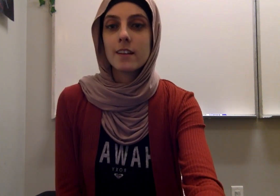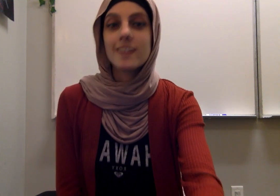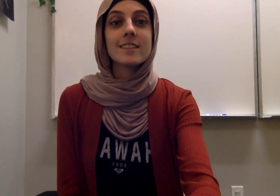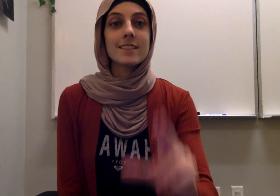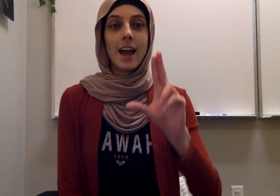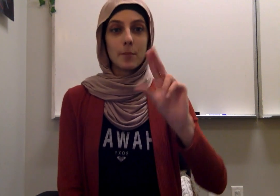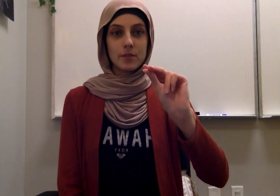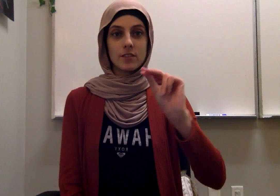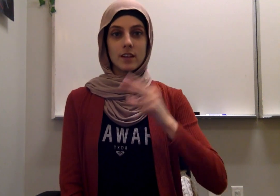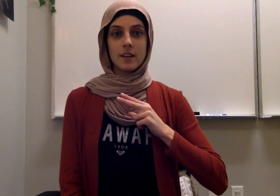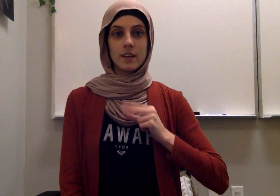Snaps,